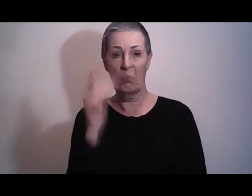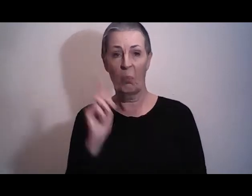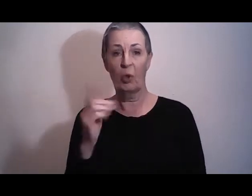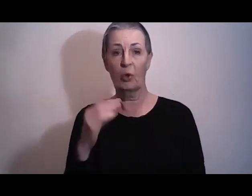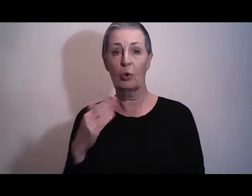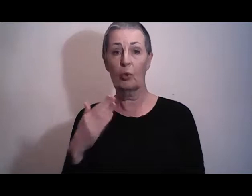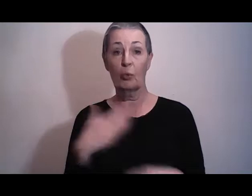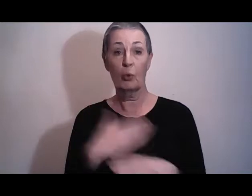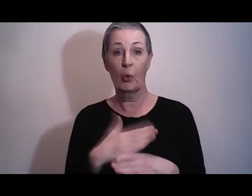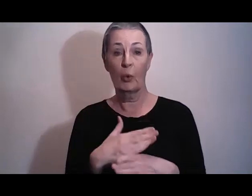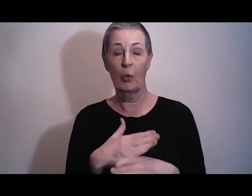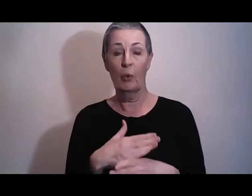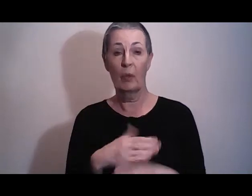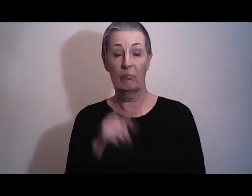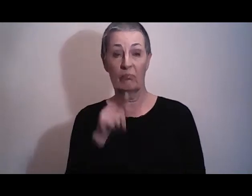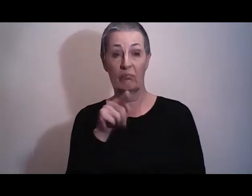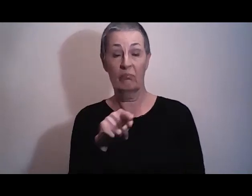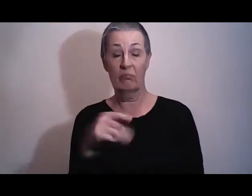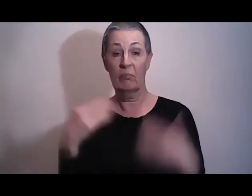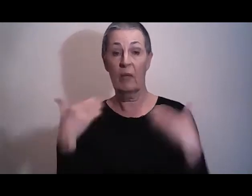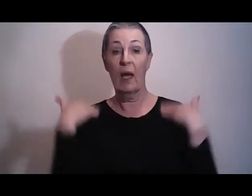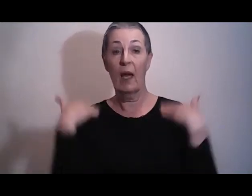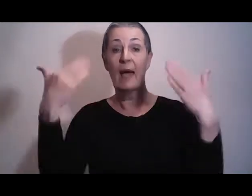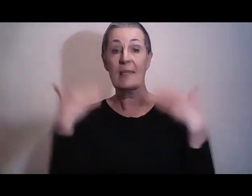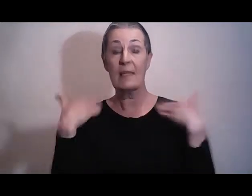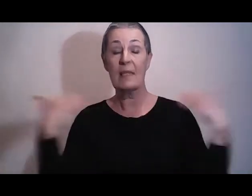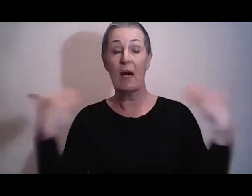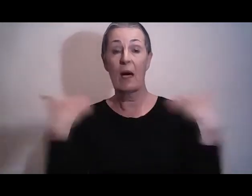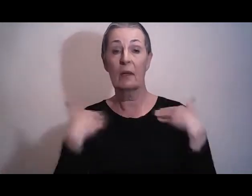calmed the asthma down and it healed it.